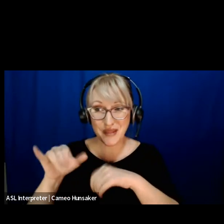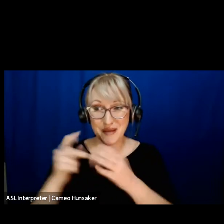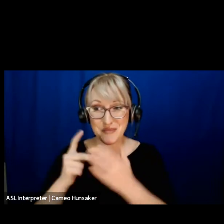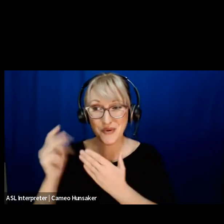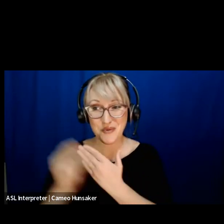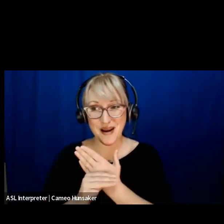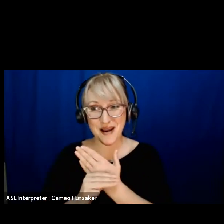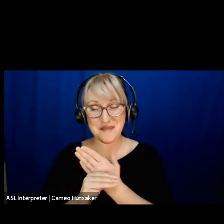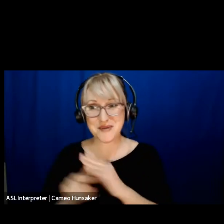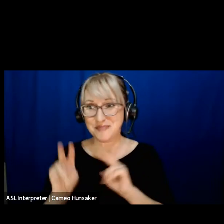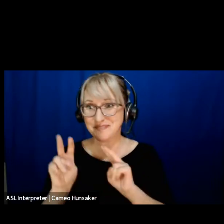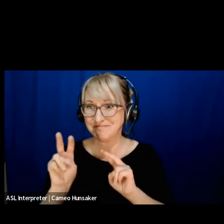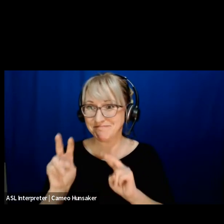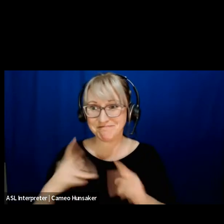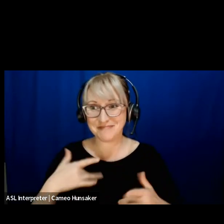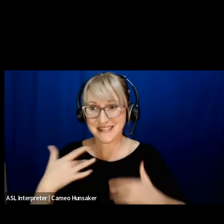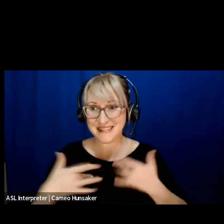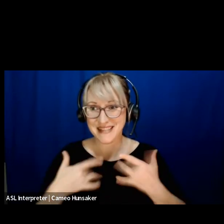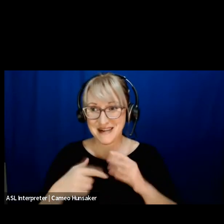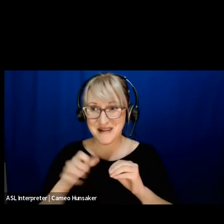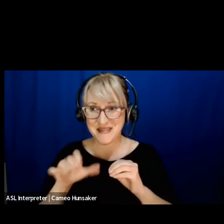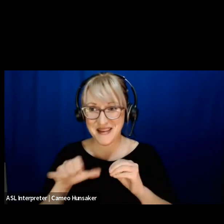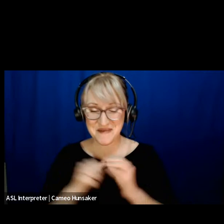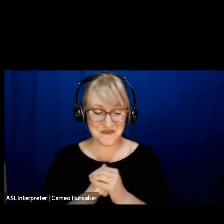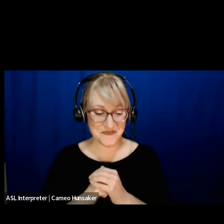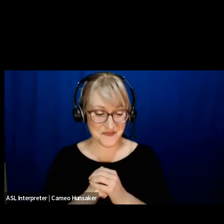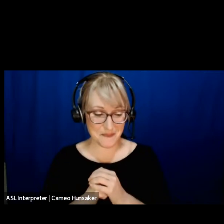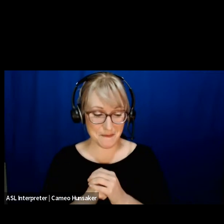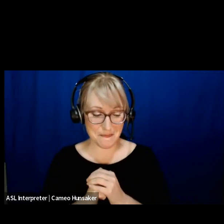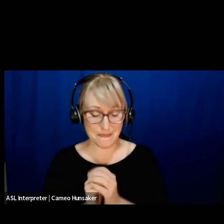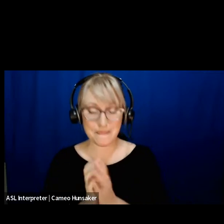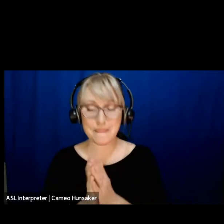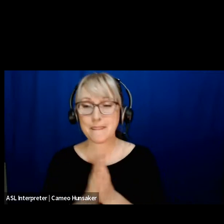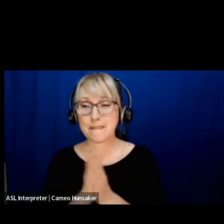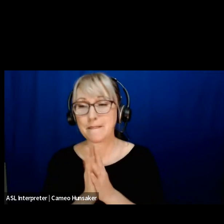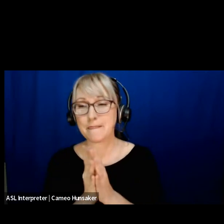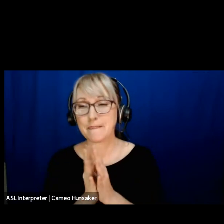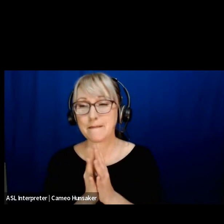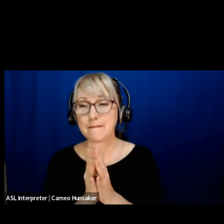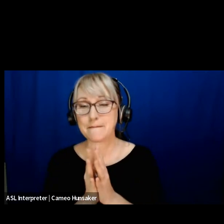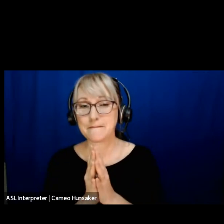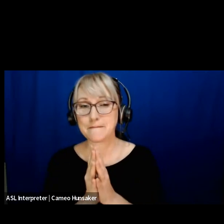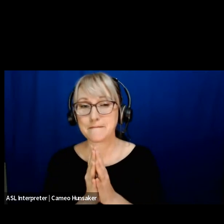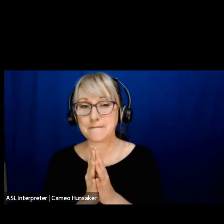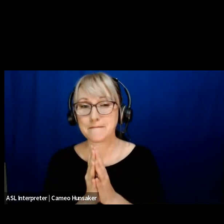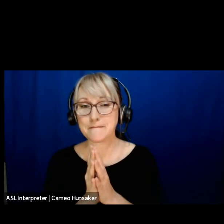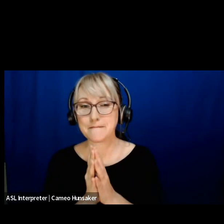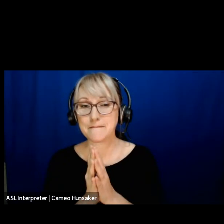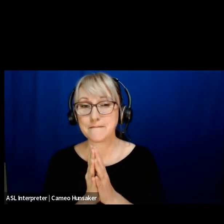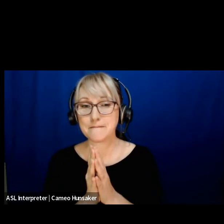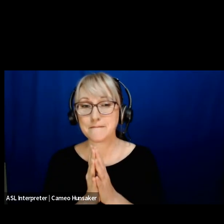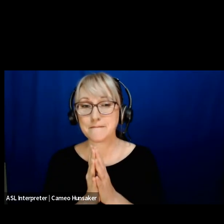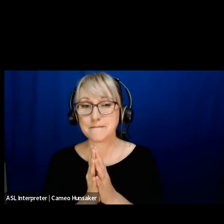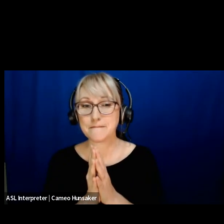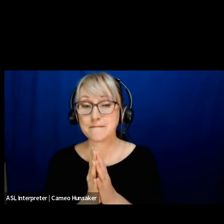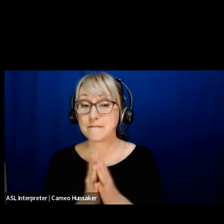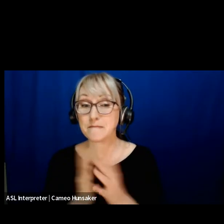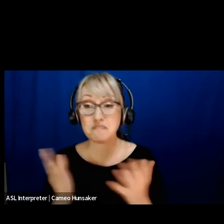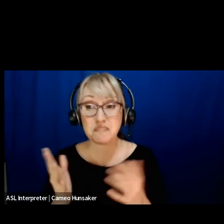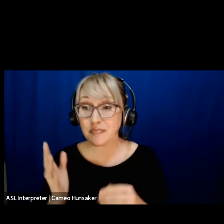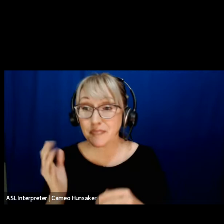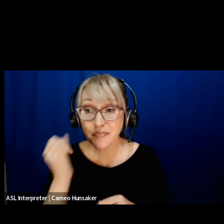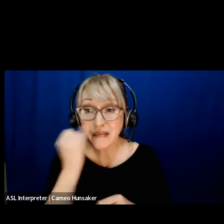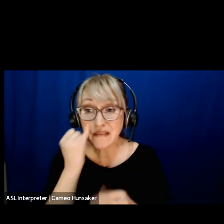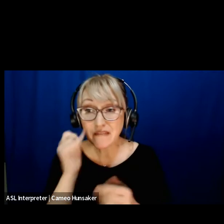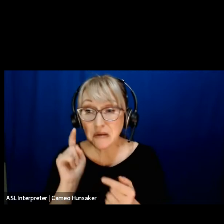excited about that. Let's see. Please feel free to send anyone my way